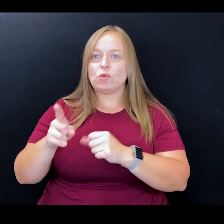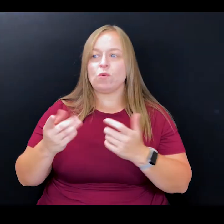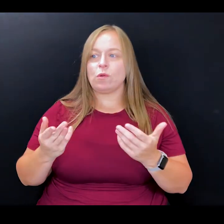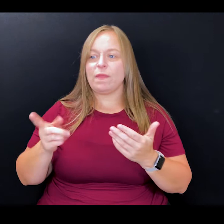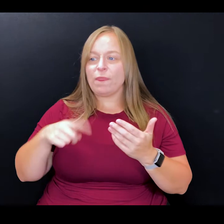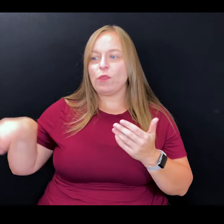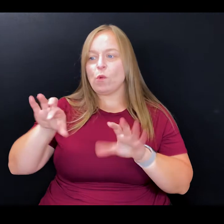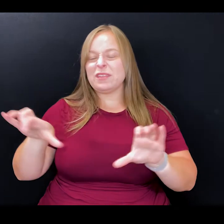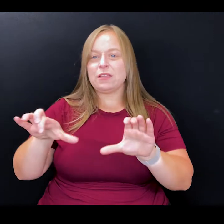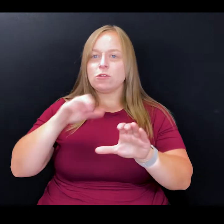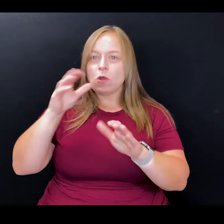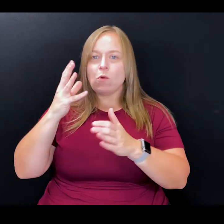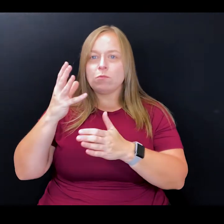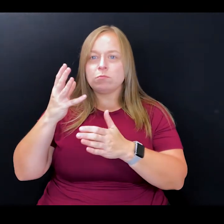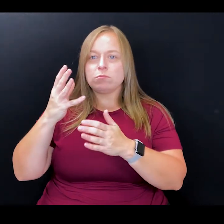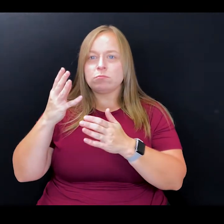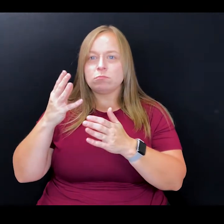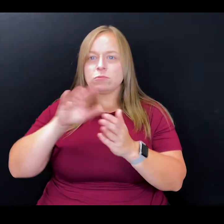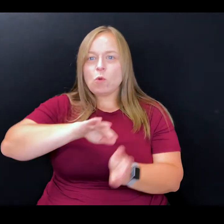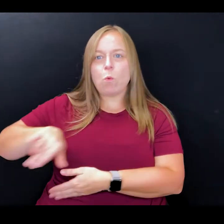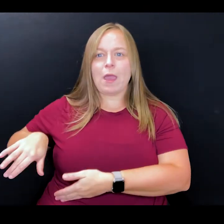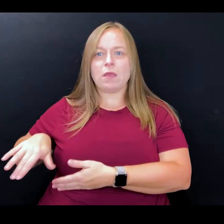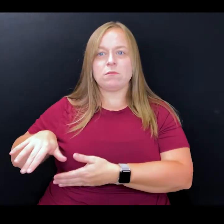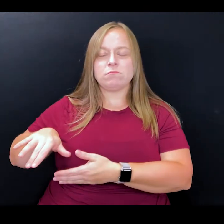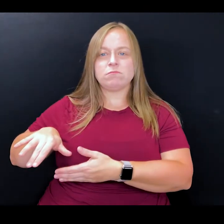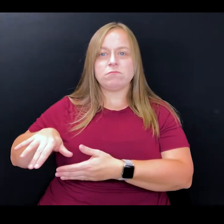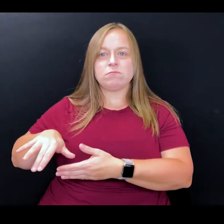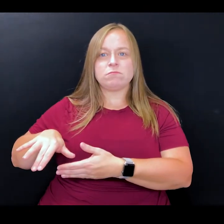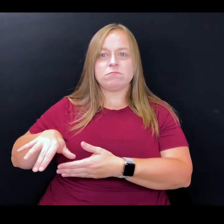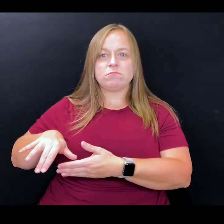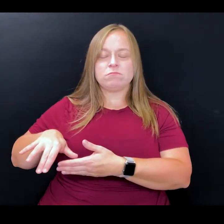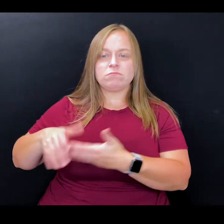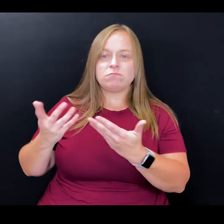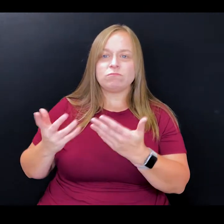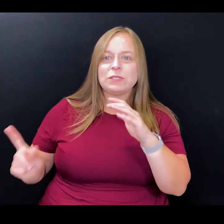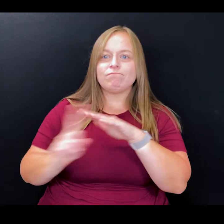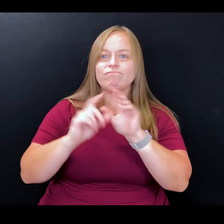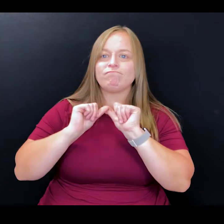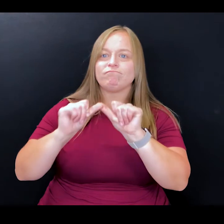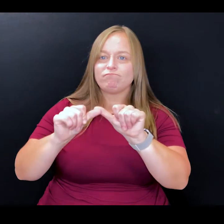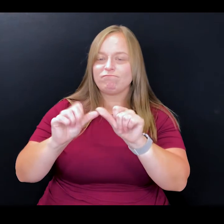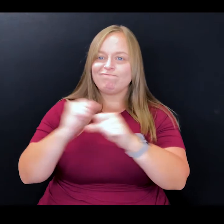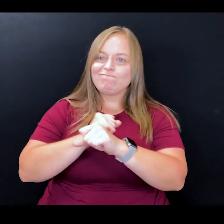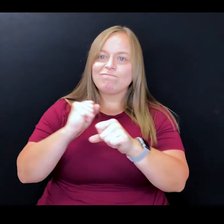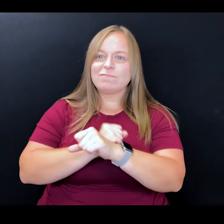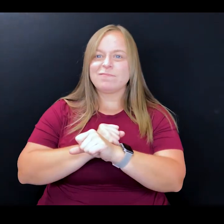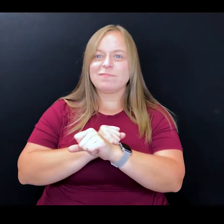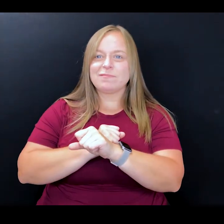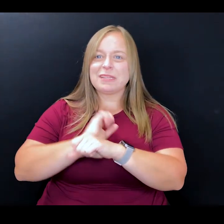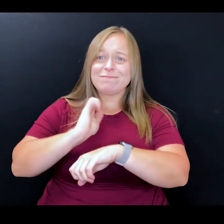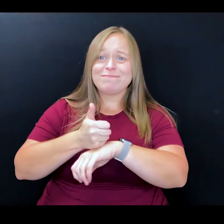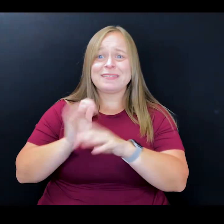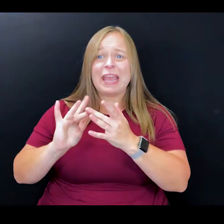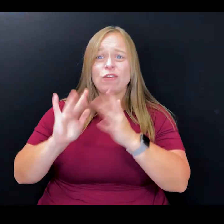ensure that these things do not go away, and that the